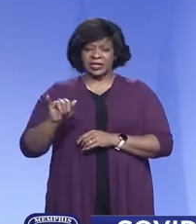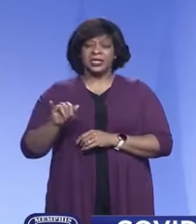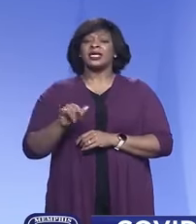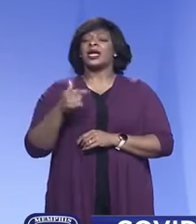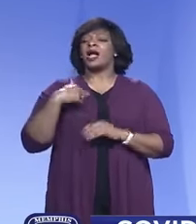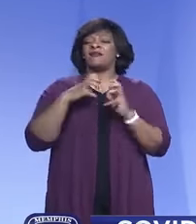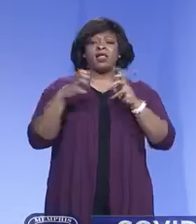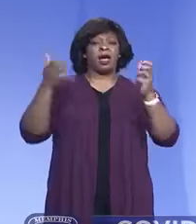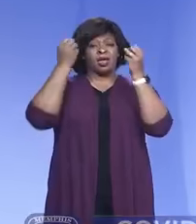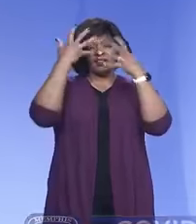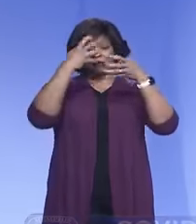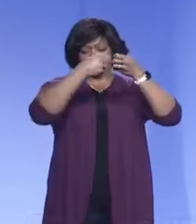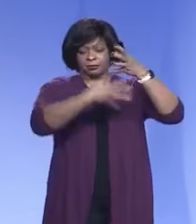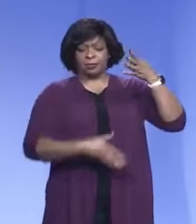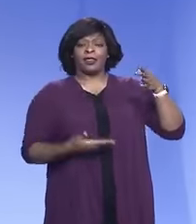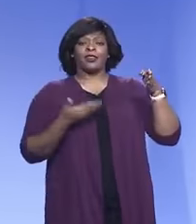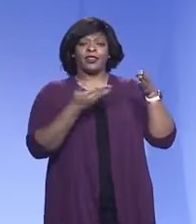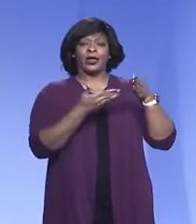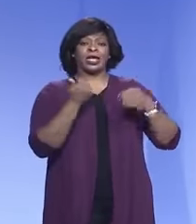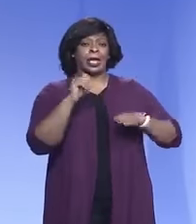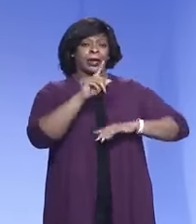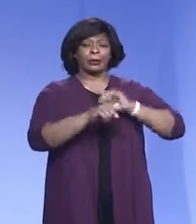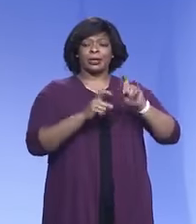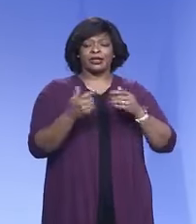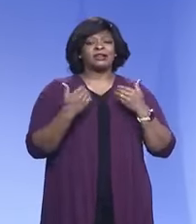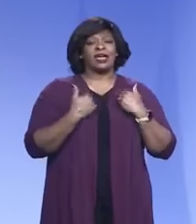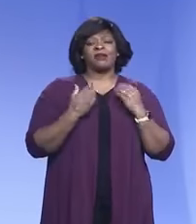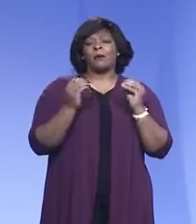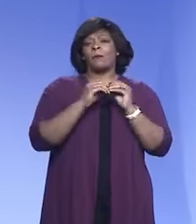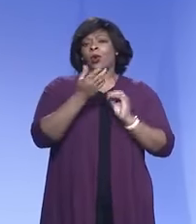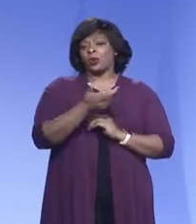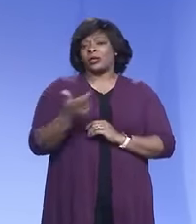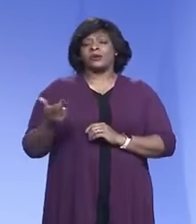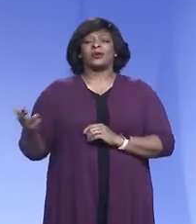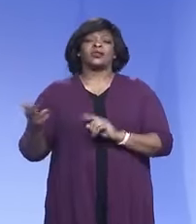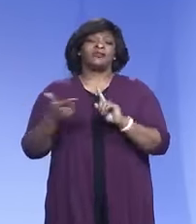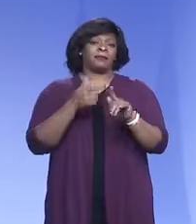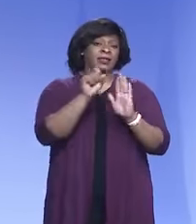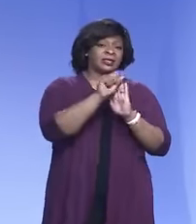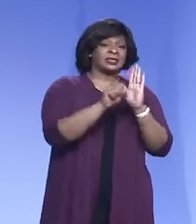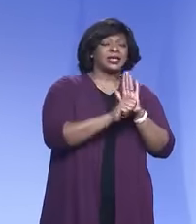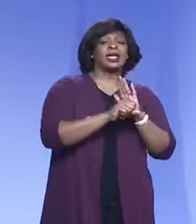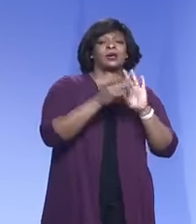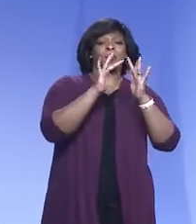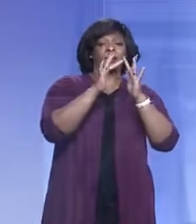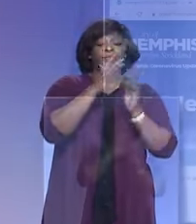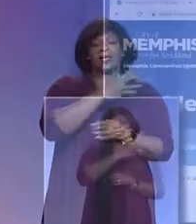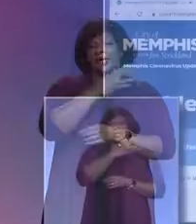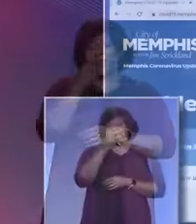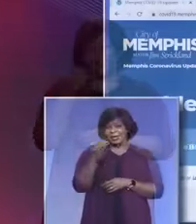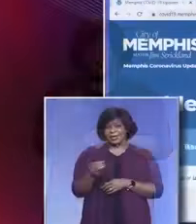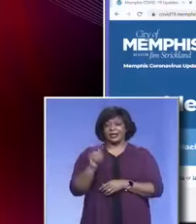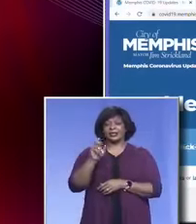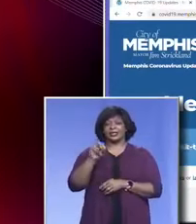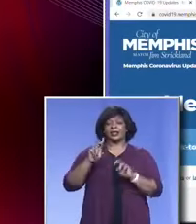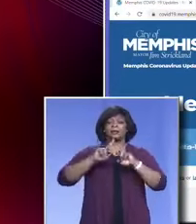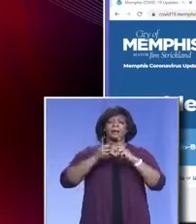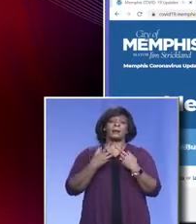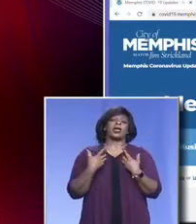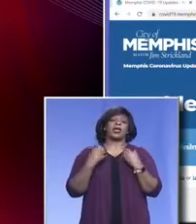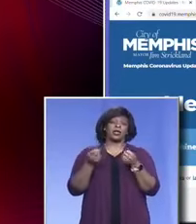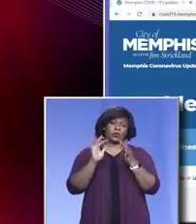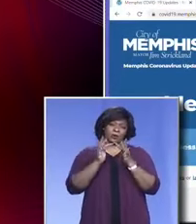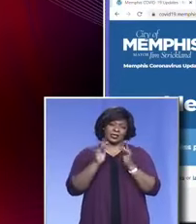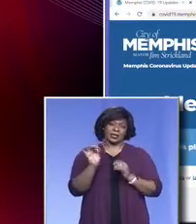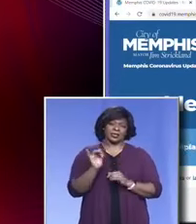be information available there as well as additional resources from the state website and the Tennessee Department of Health